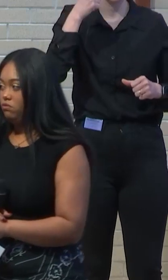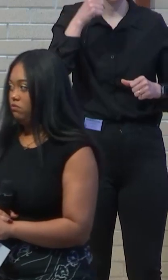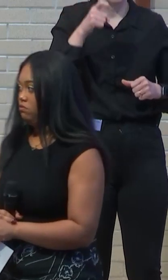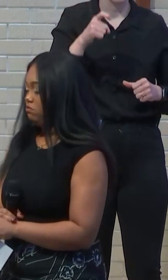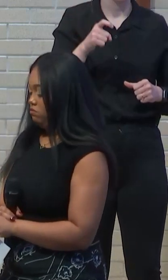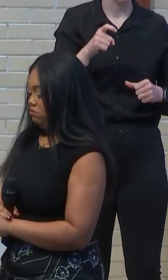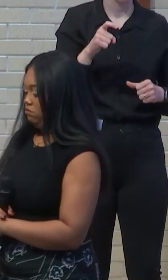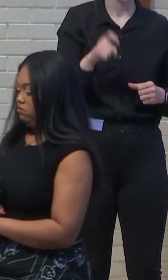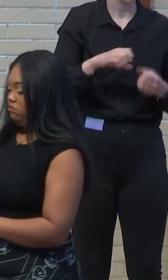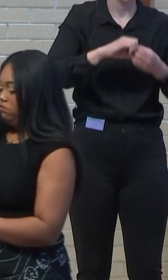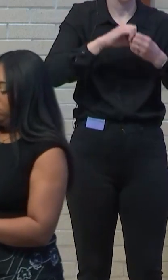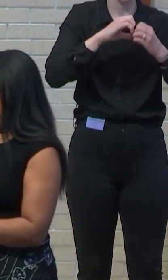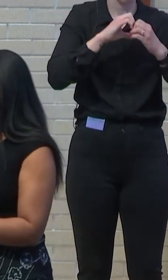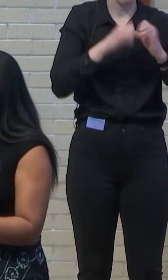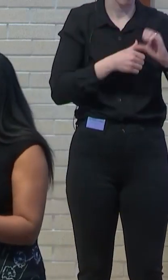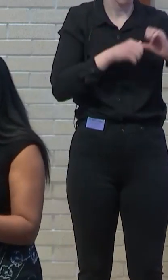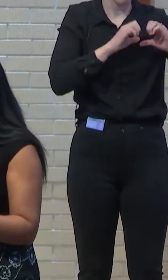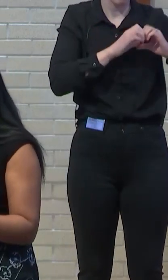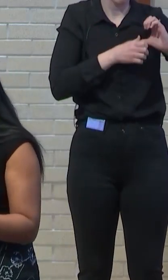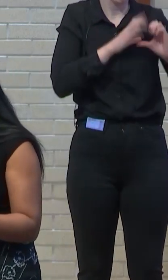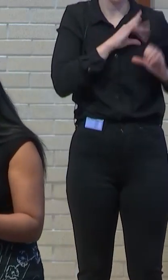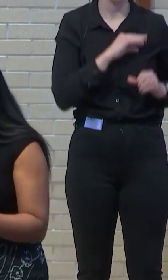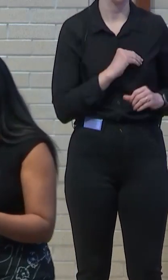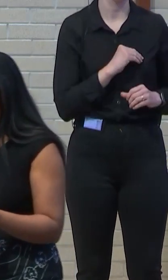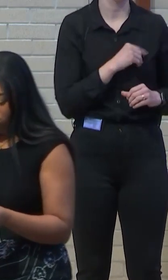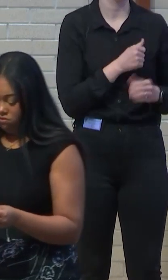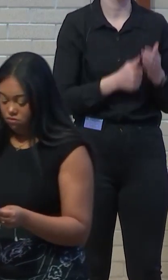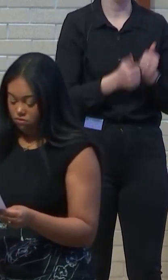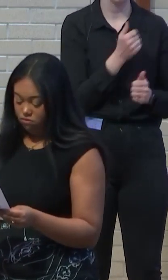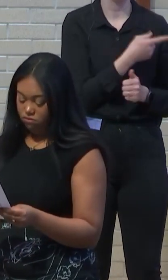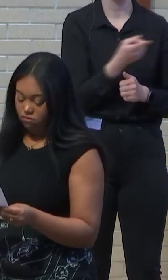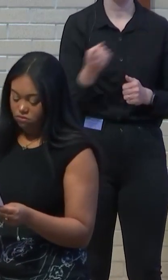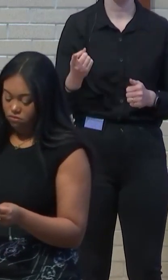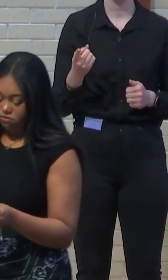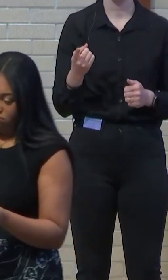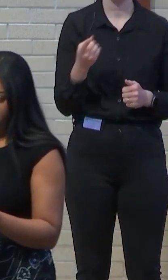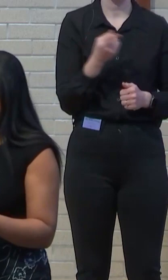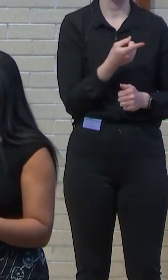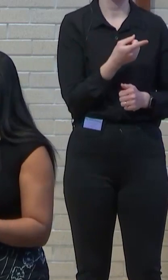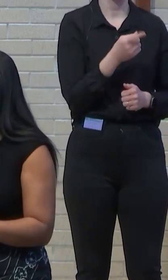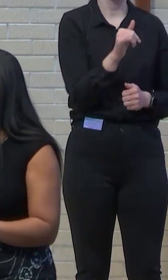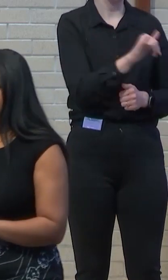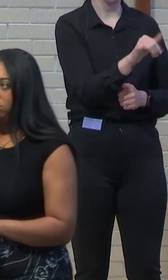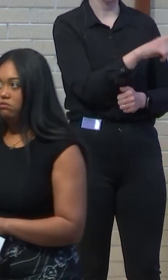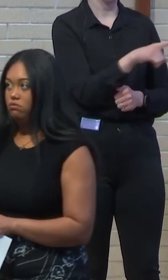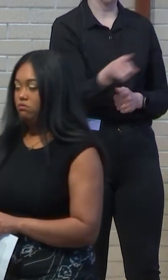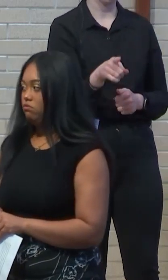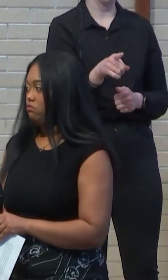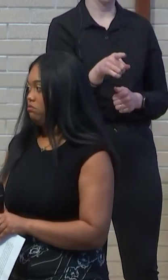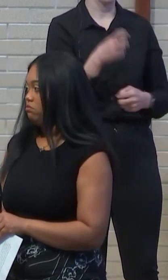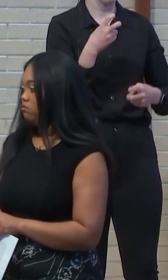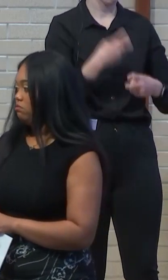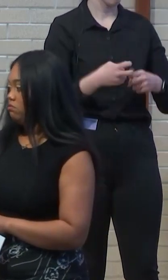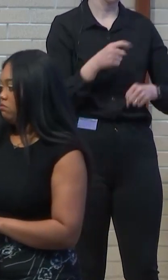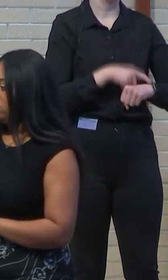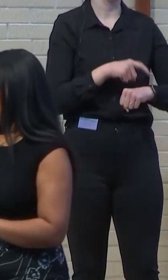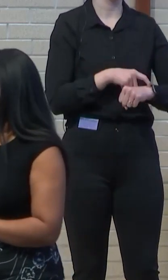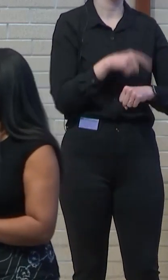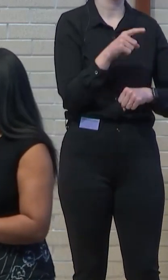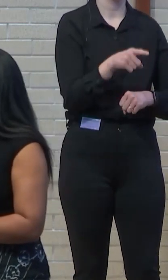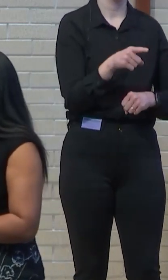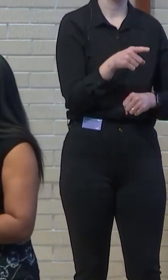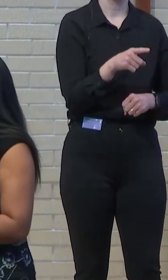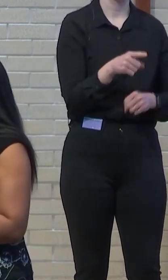people. But you are not most people, are you? The hardships that were designed to break you, you carry them over your